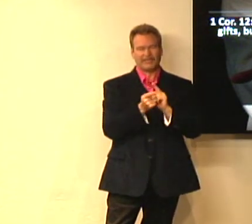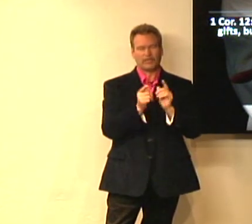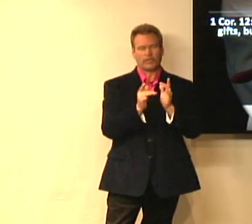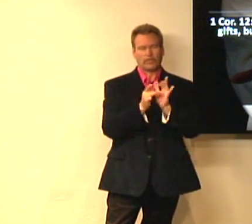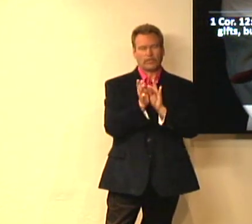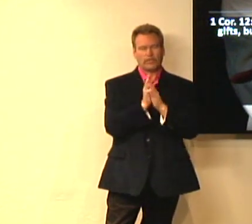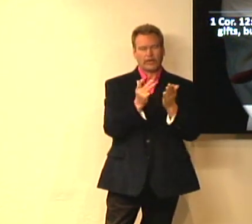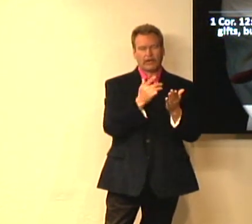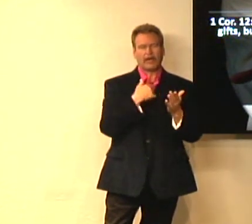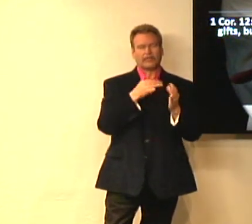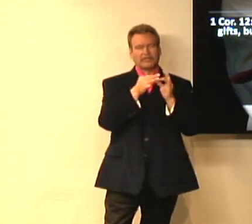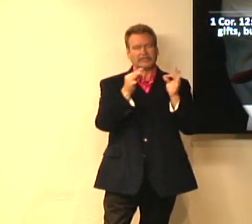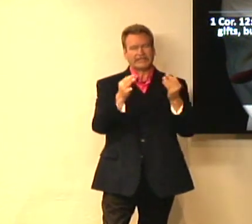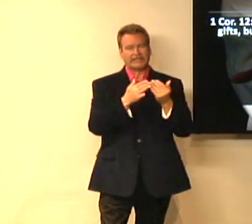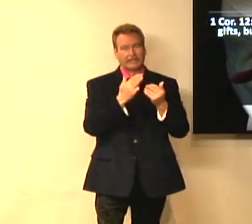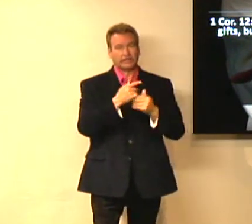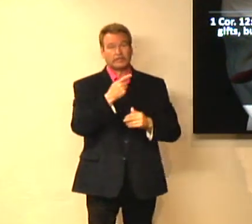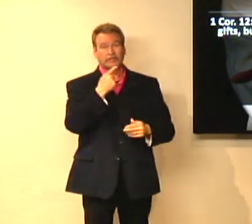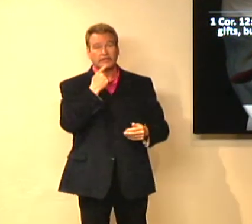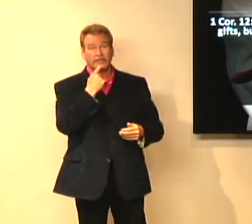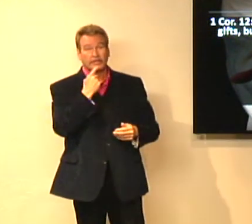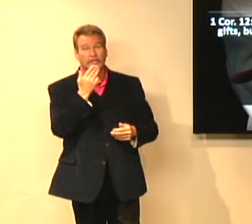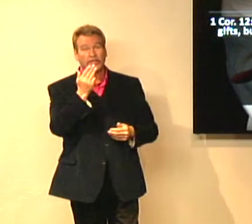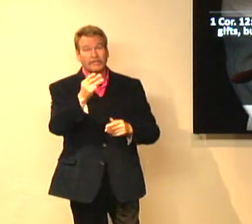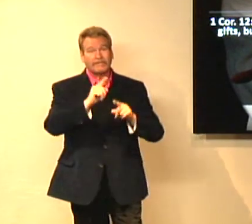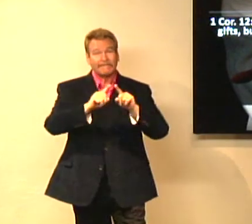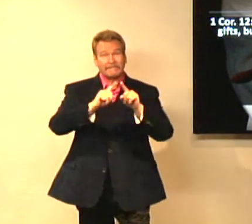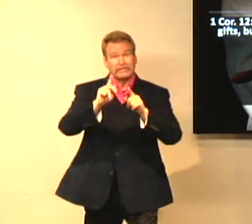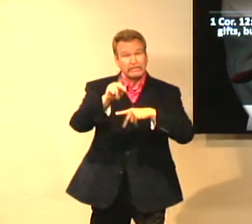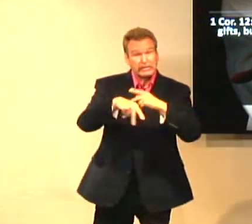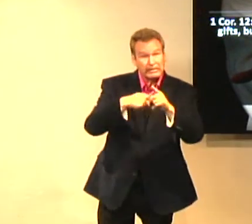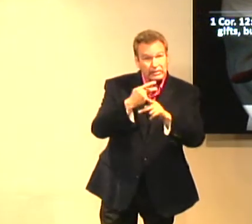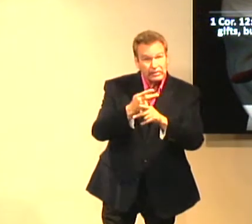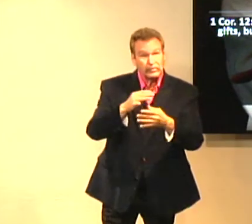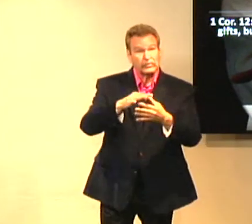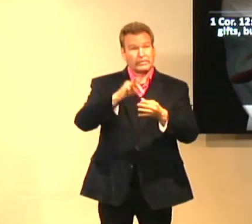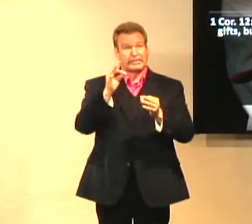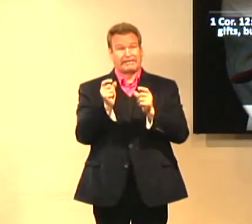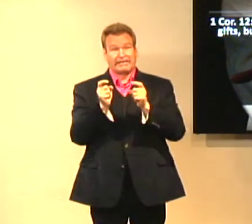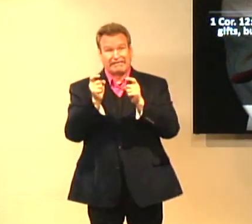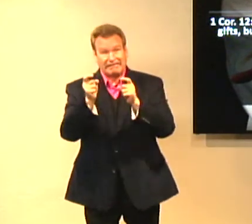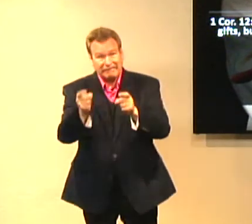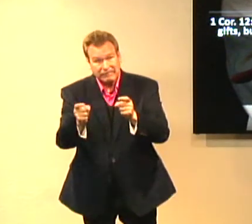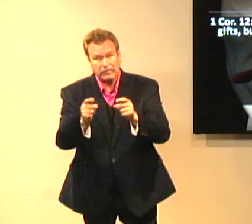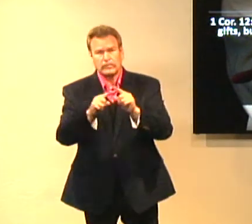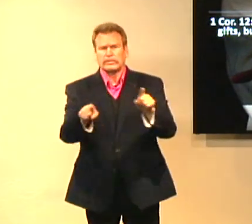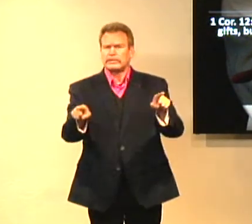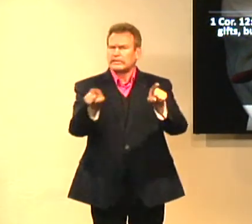But there is in the New Life Translation Bible of that says that there are different kinds of spiritual